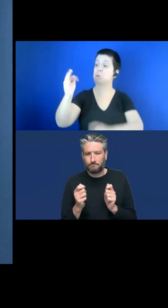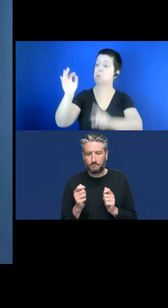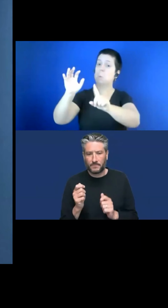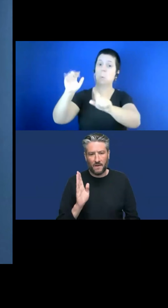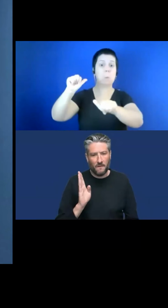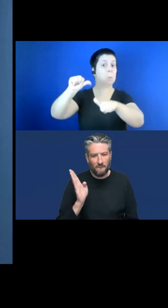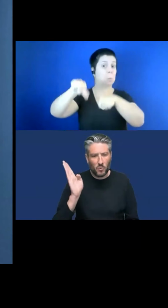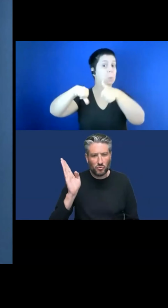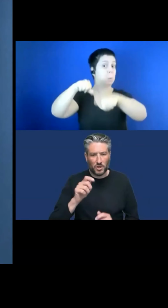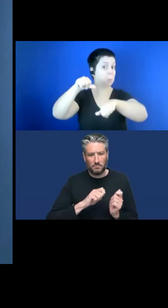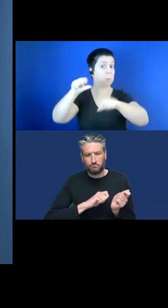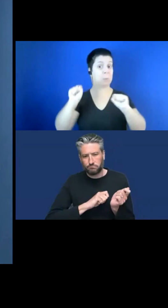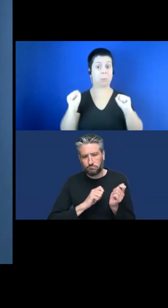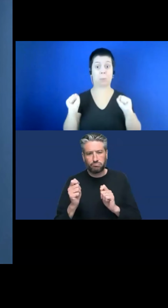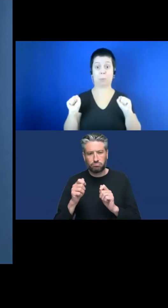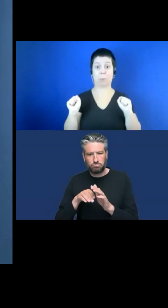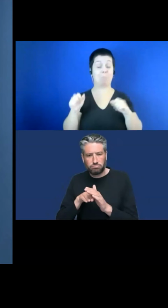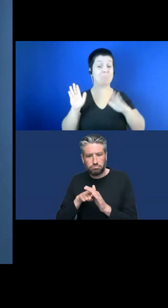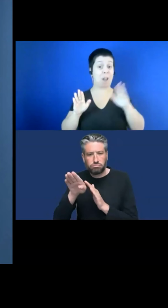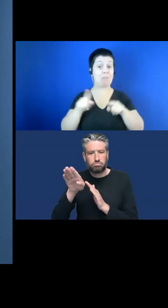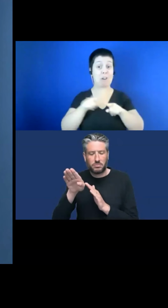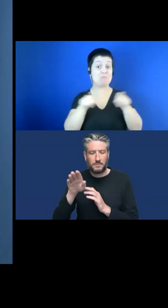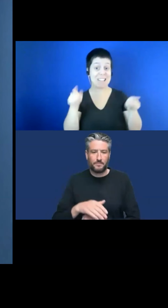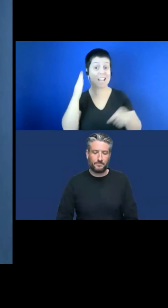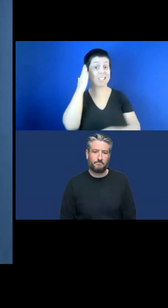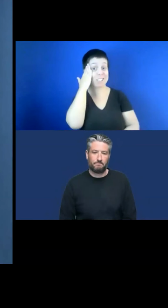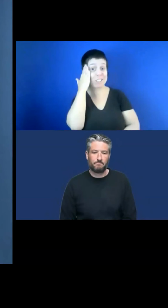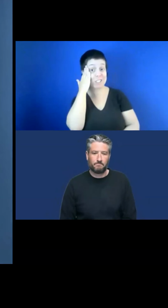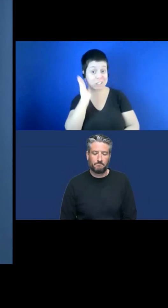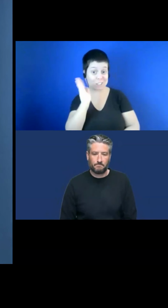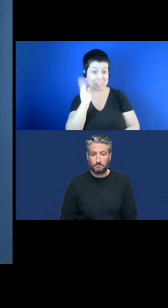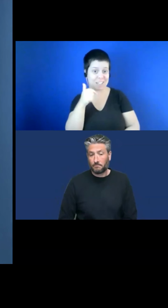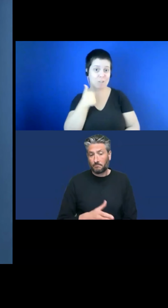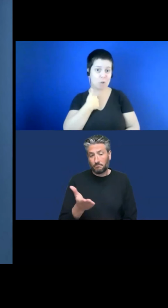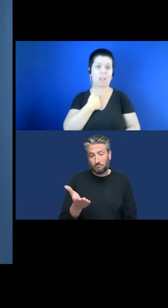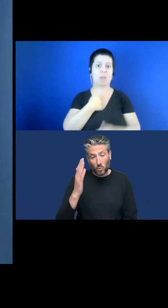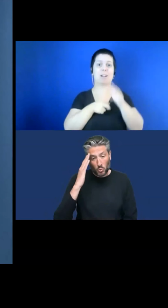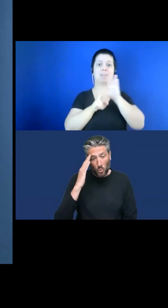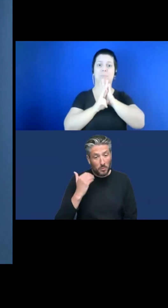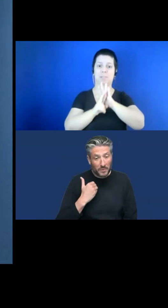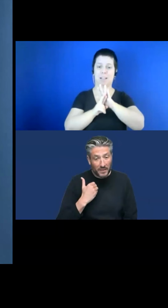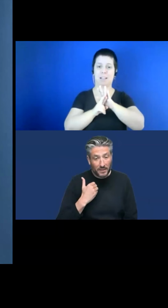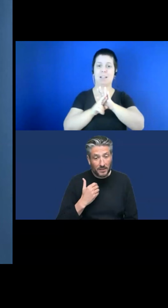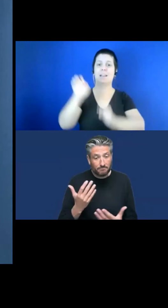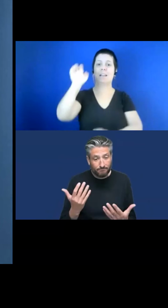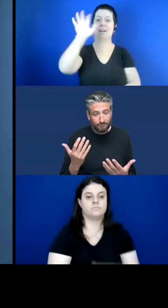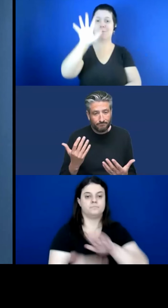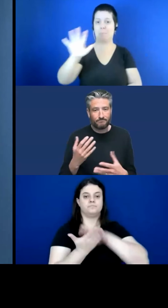As you might already know, I'm here to represent European Deafblind Union,